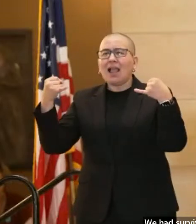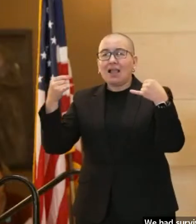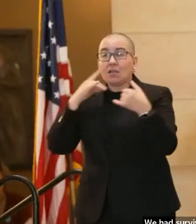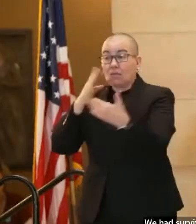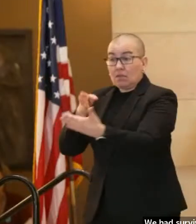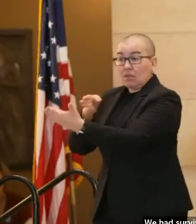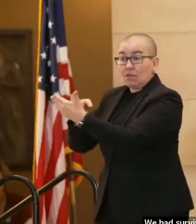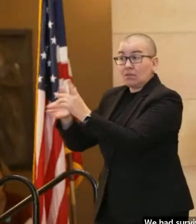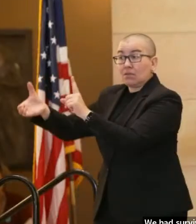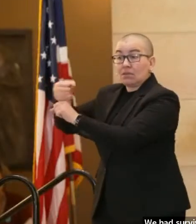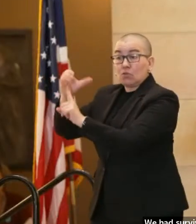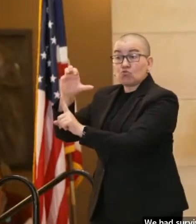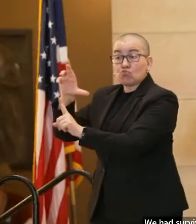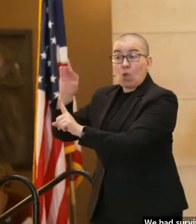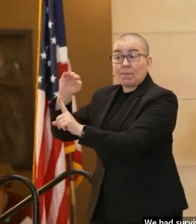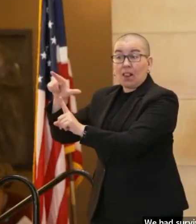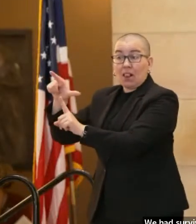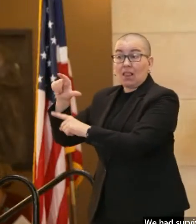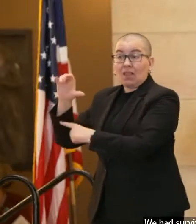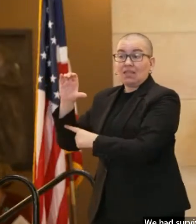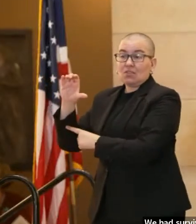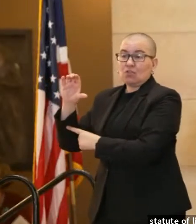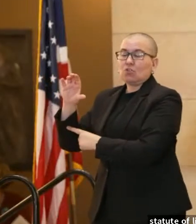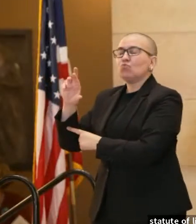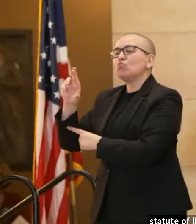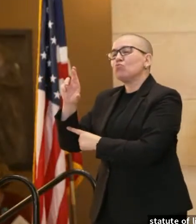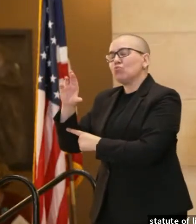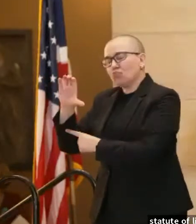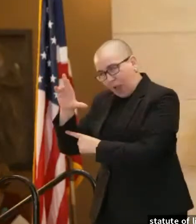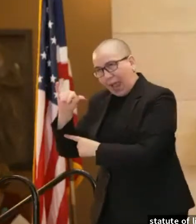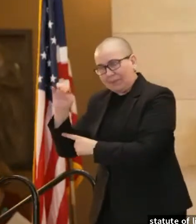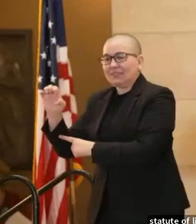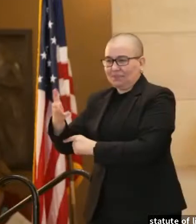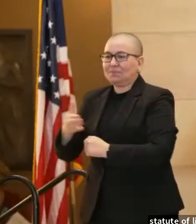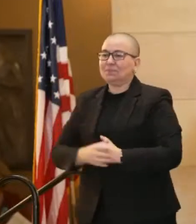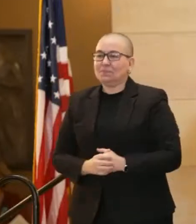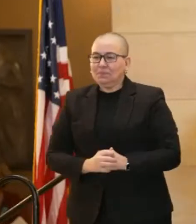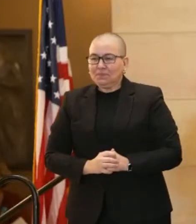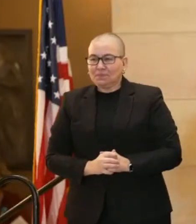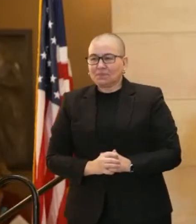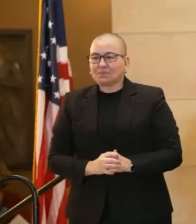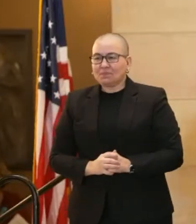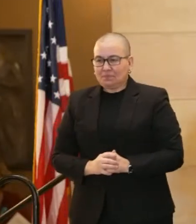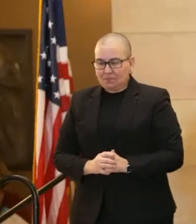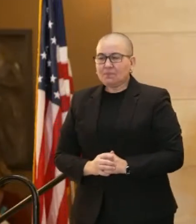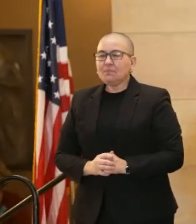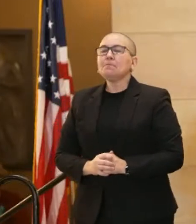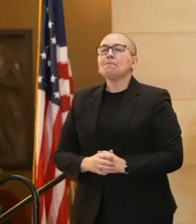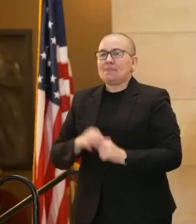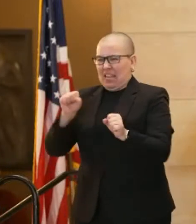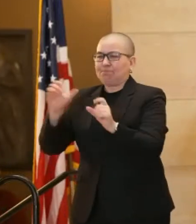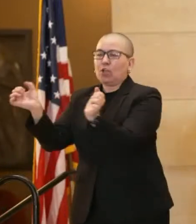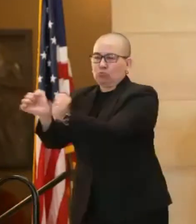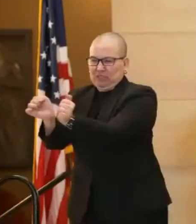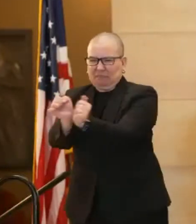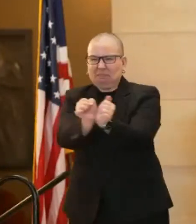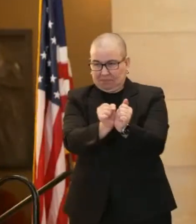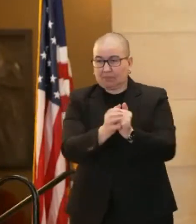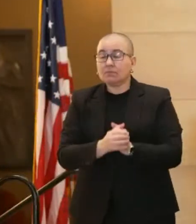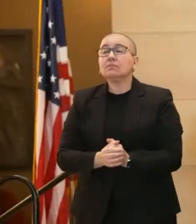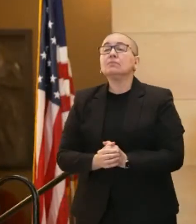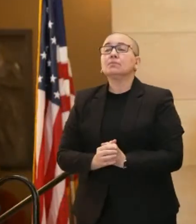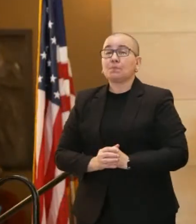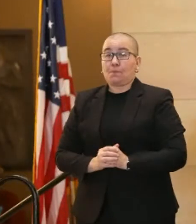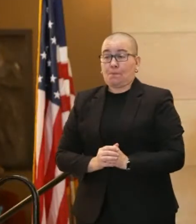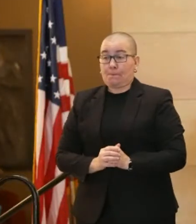conduct cases. Yes, cheers to that. We completely rewrote our sexual assault